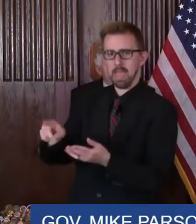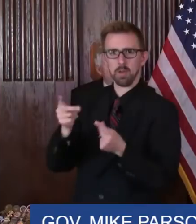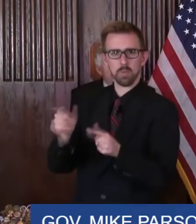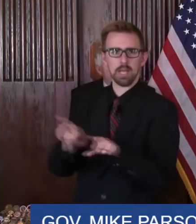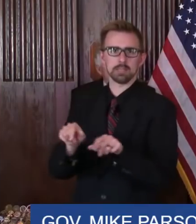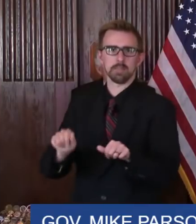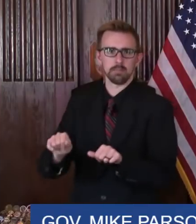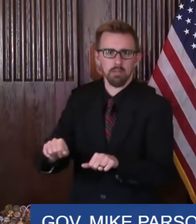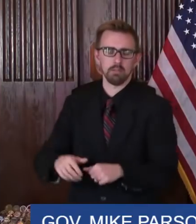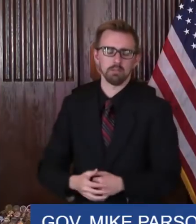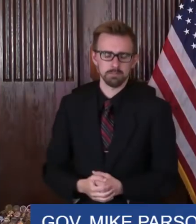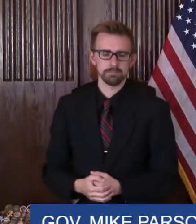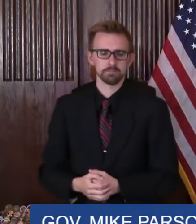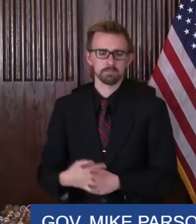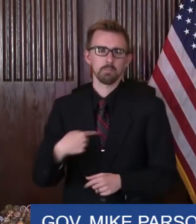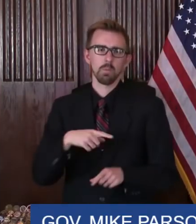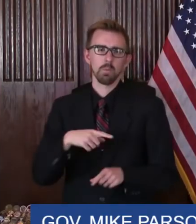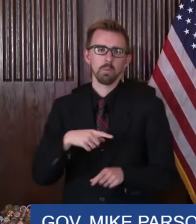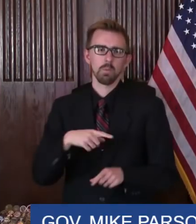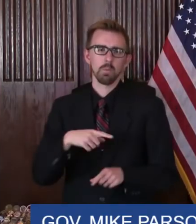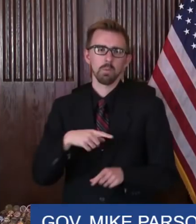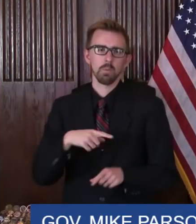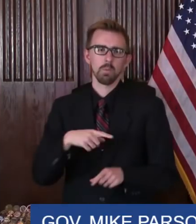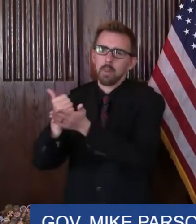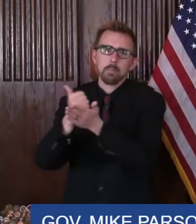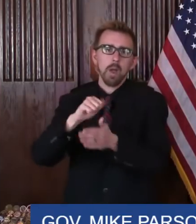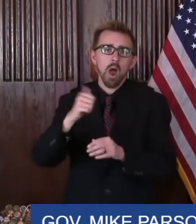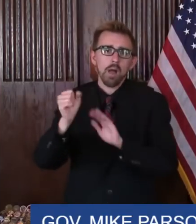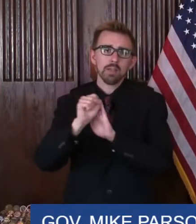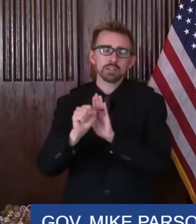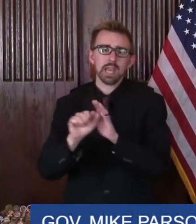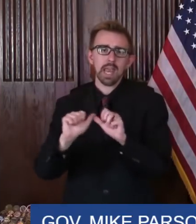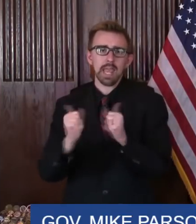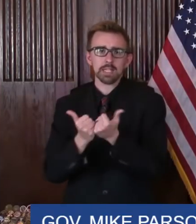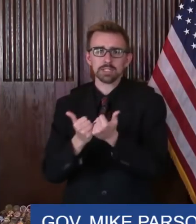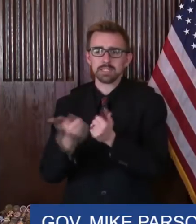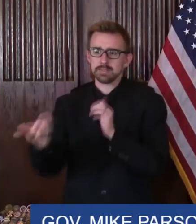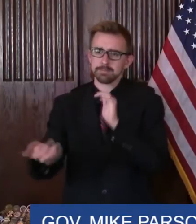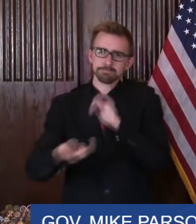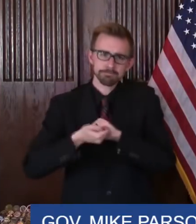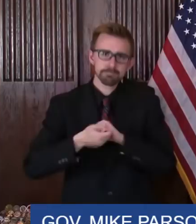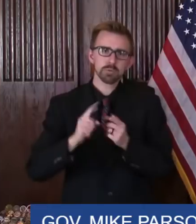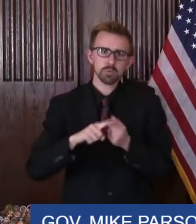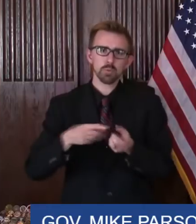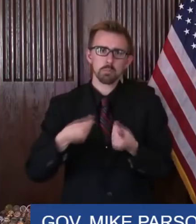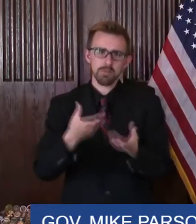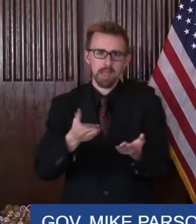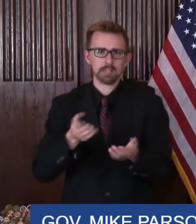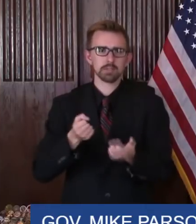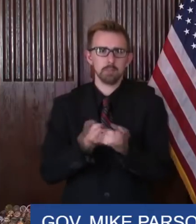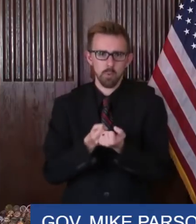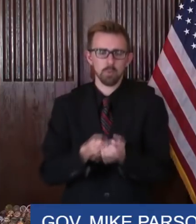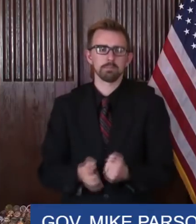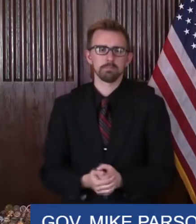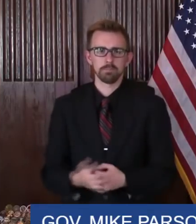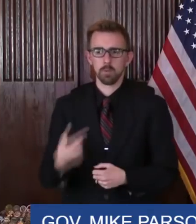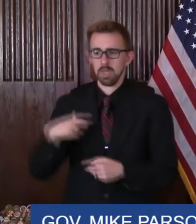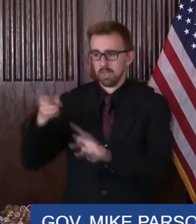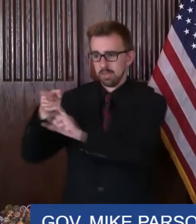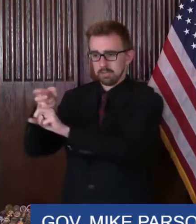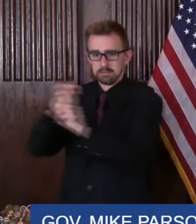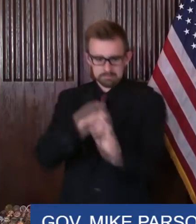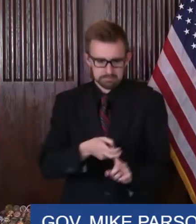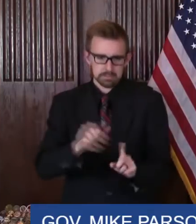possible. We've also requested the assistance from other state agencies to provide such support to citizens, and we're training those folks as quickly as